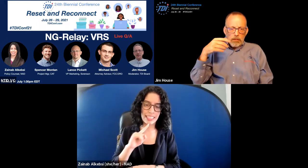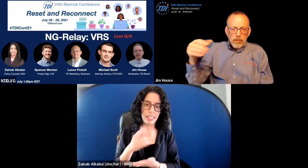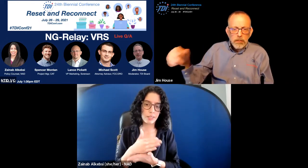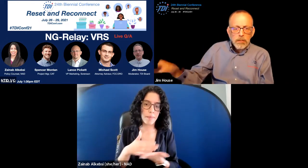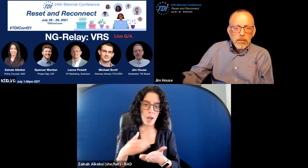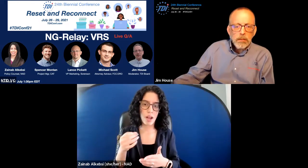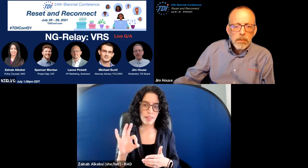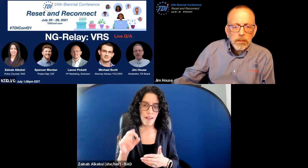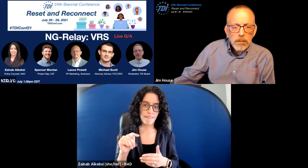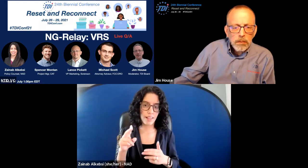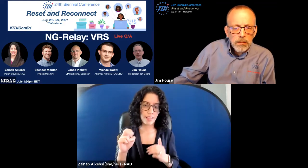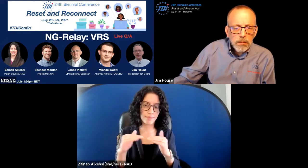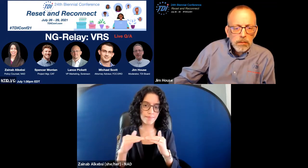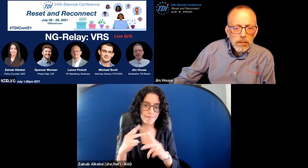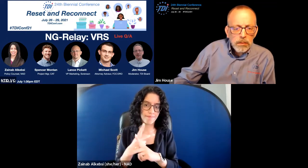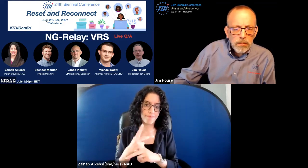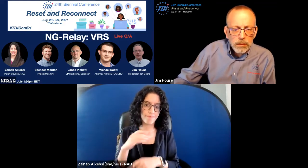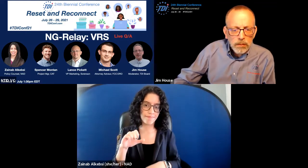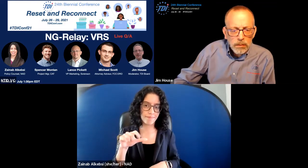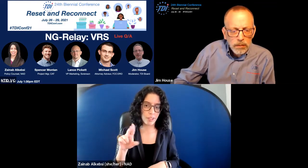is where it intersects